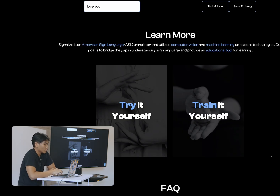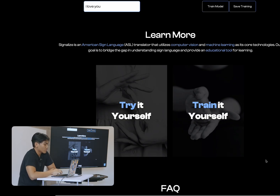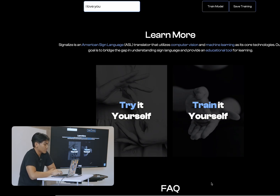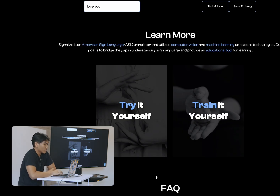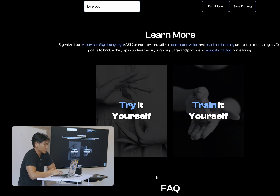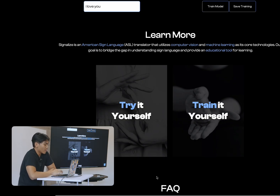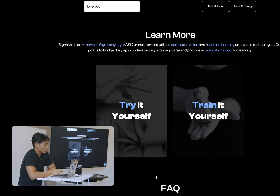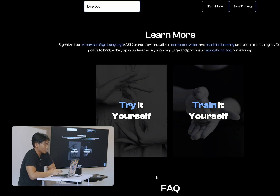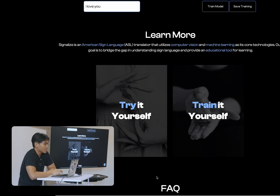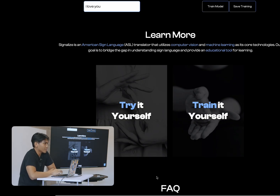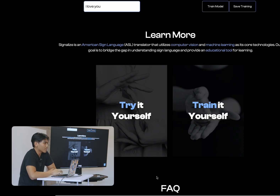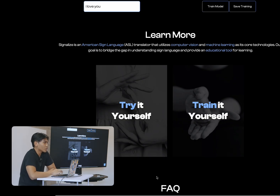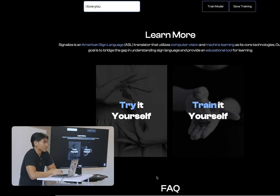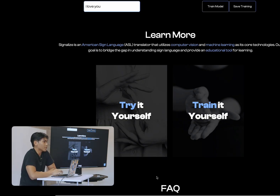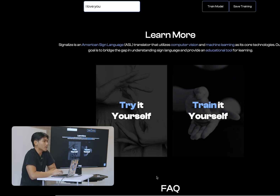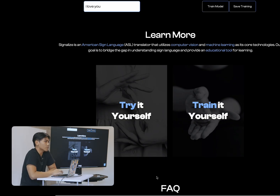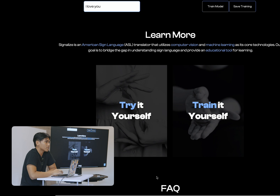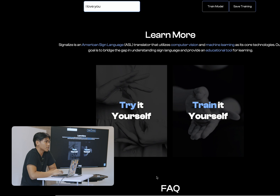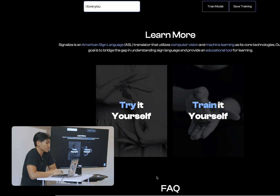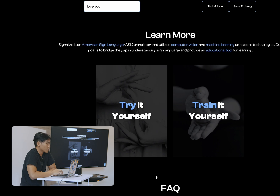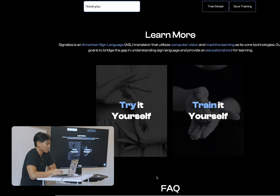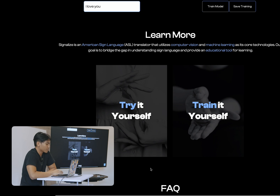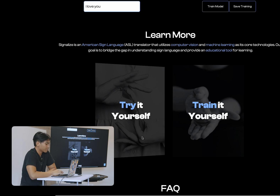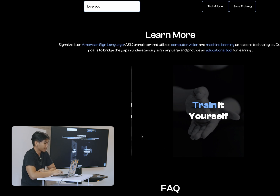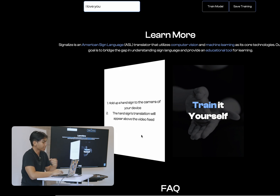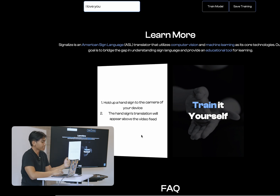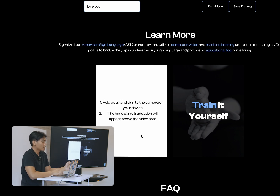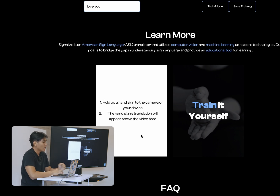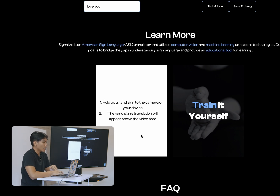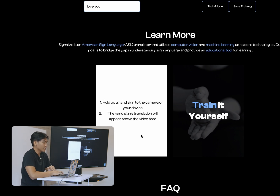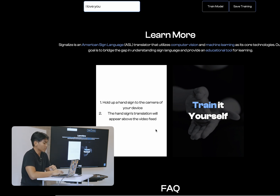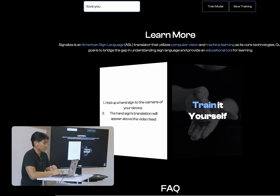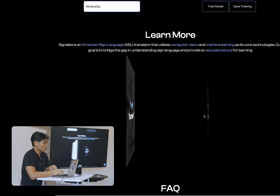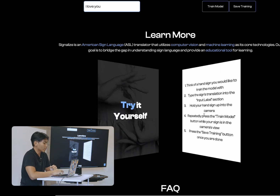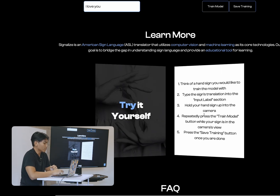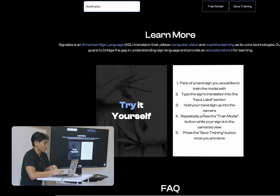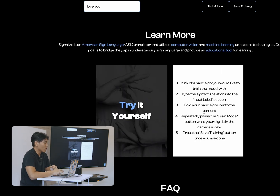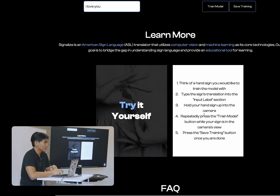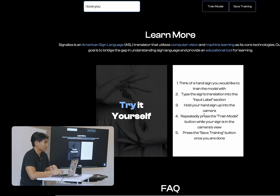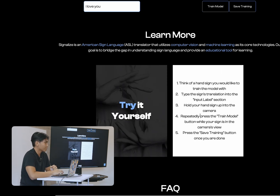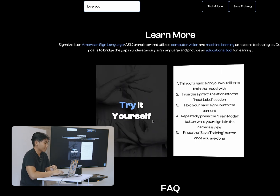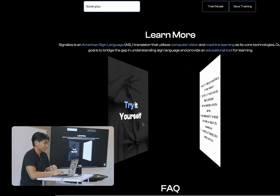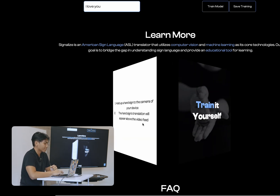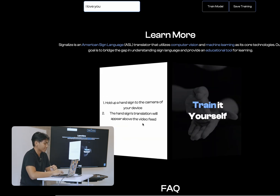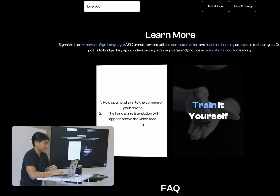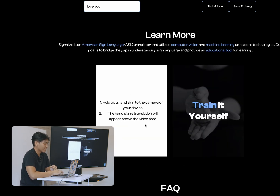some instructions as to how to use it and how to train up the model themselves. These are interactable